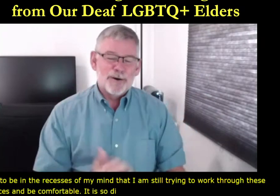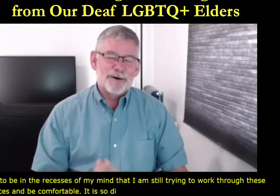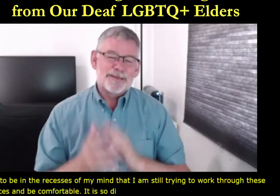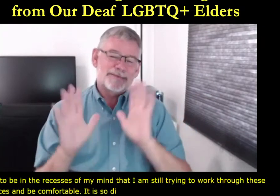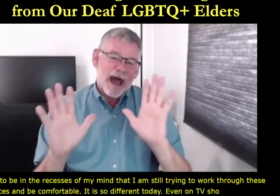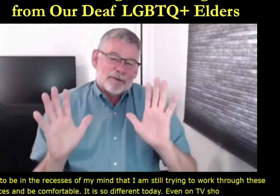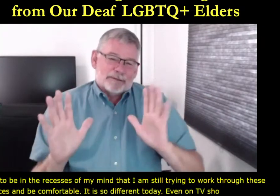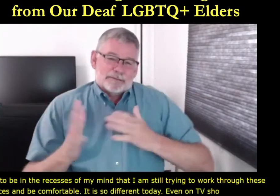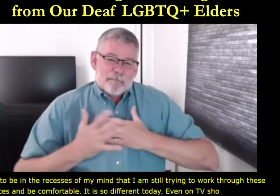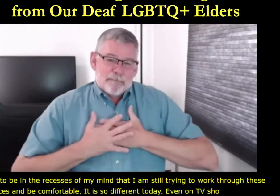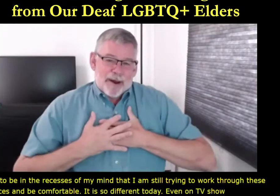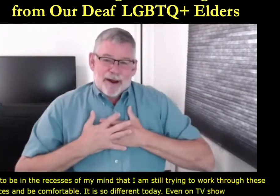would never have happened back in the day